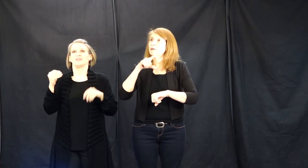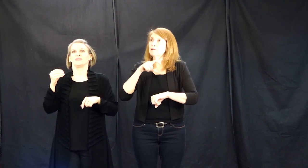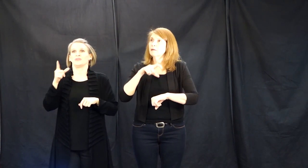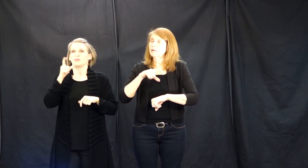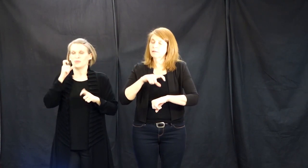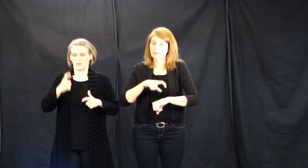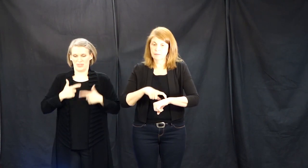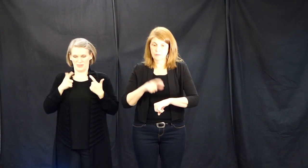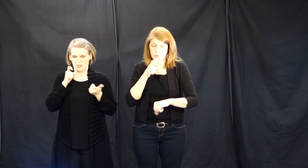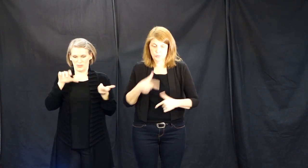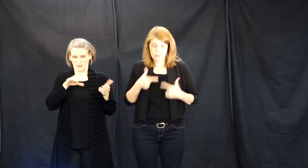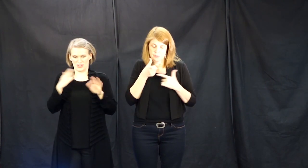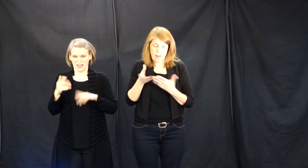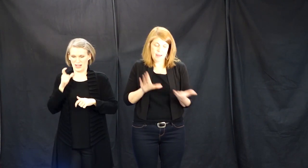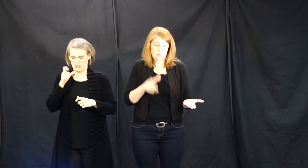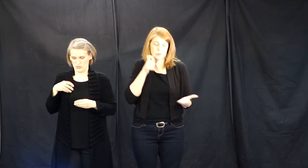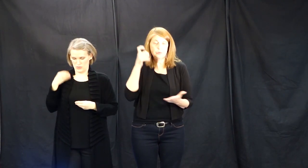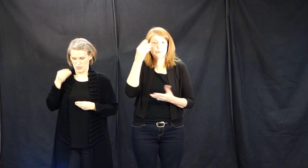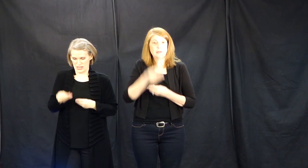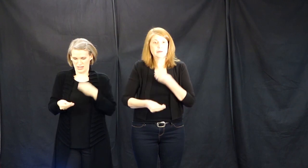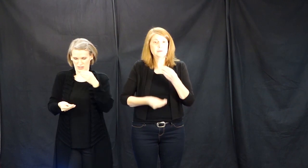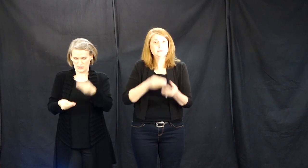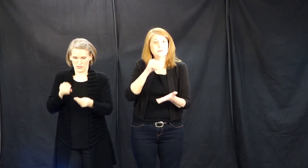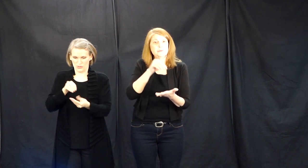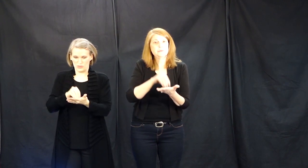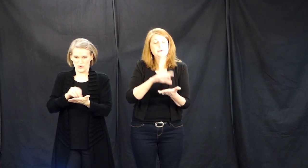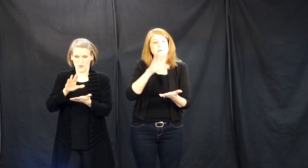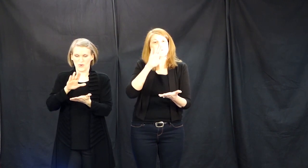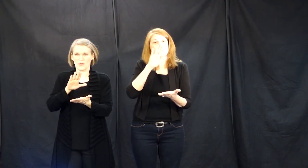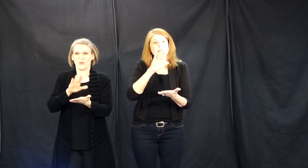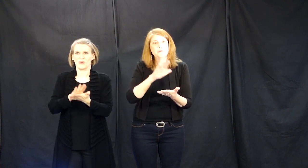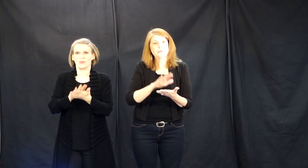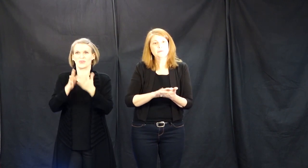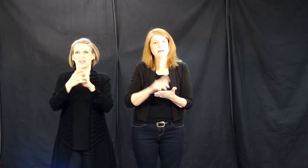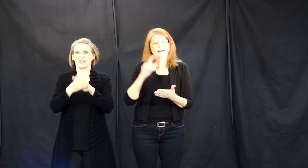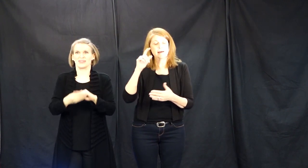Who lives, who dies, who tells your story?